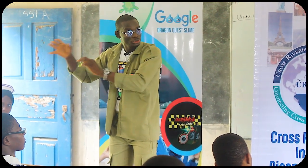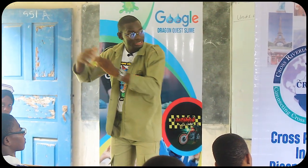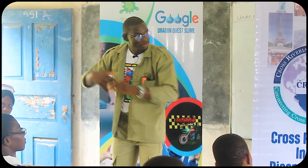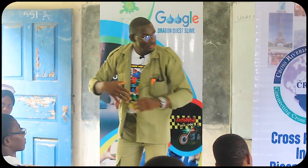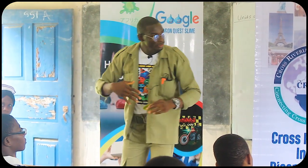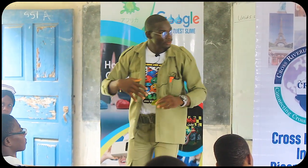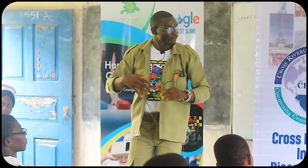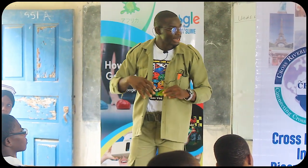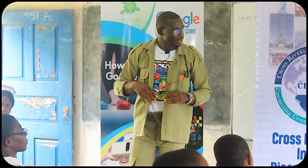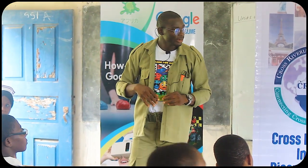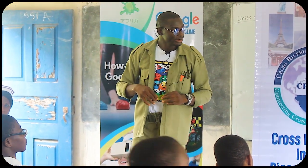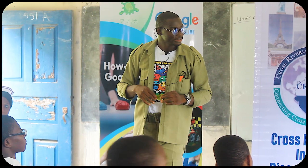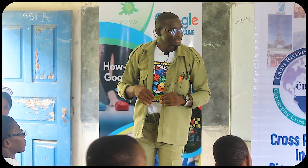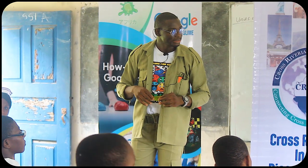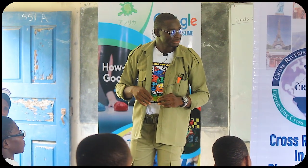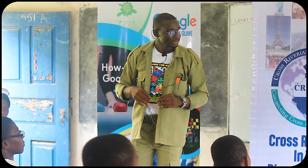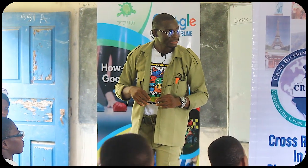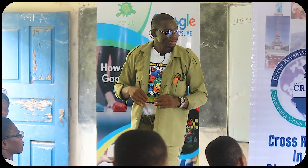to treat themselves of malaria.